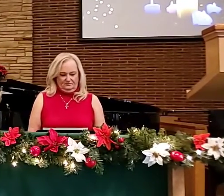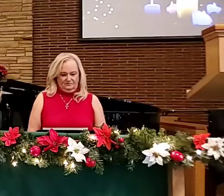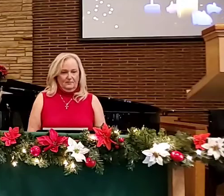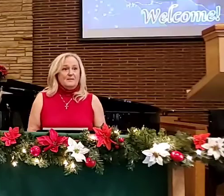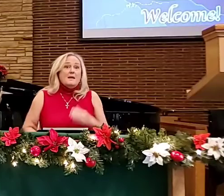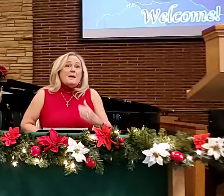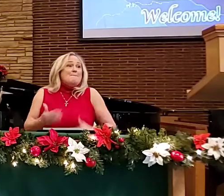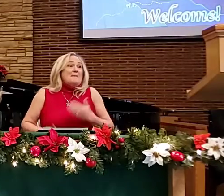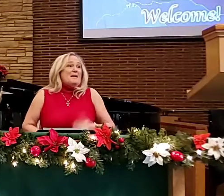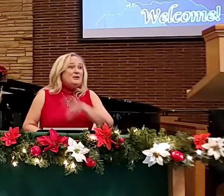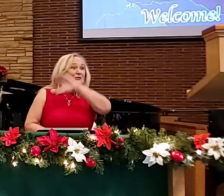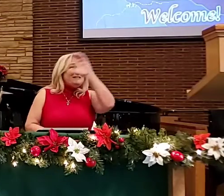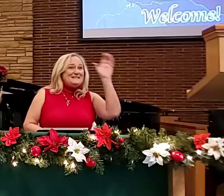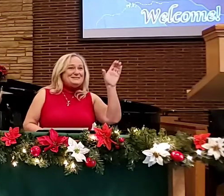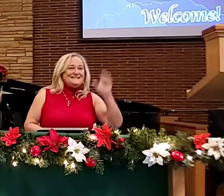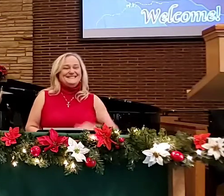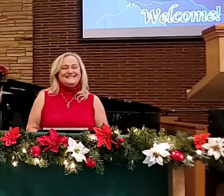Merry Christmas.